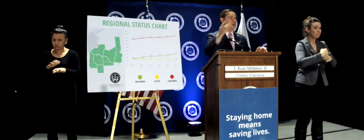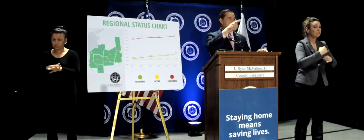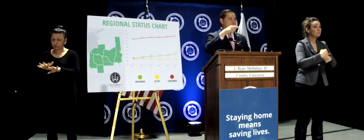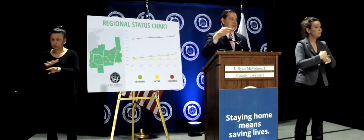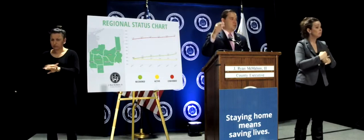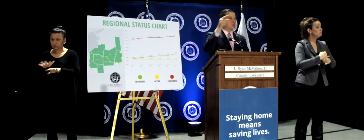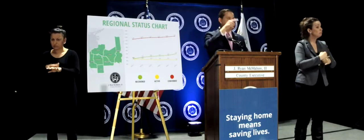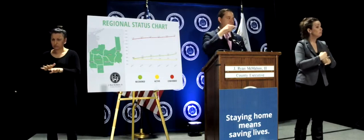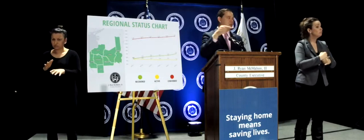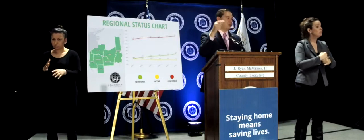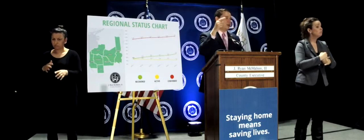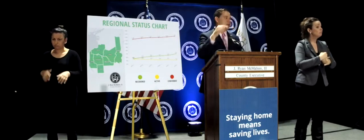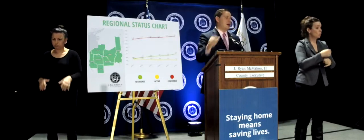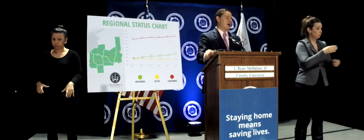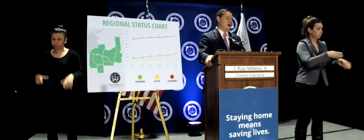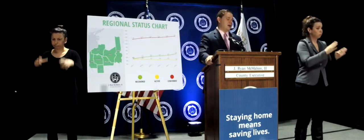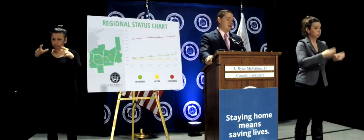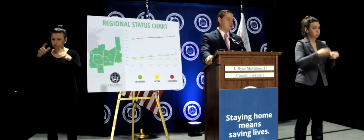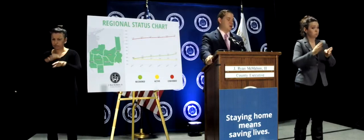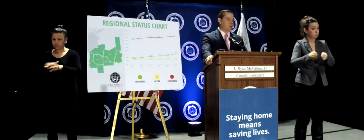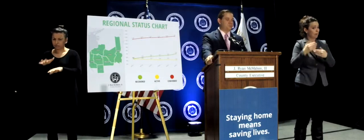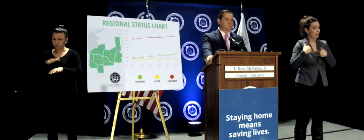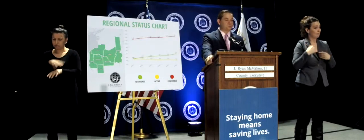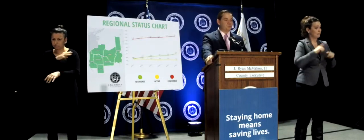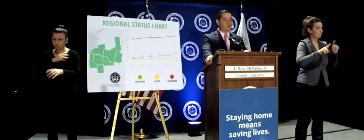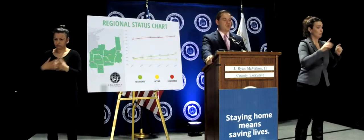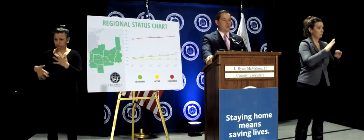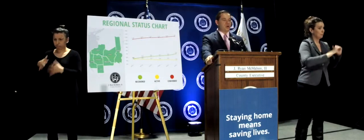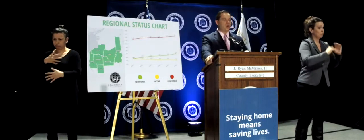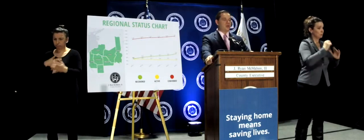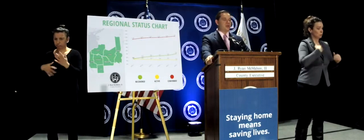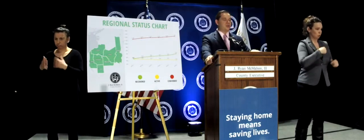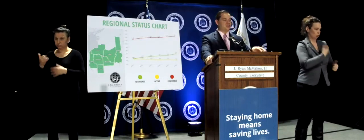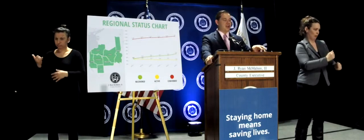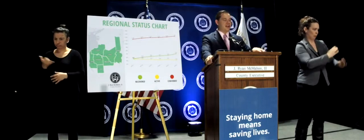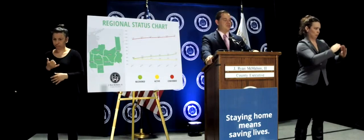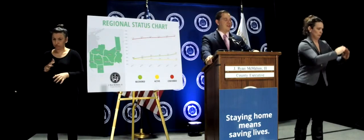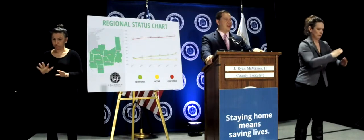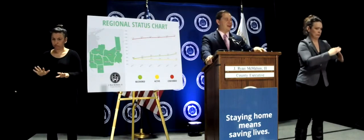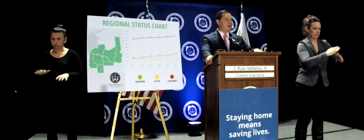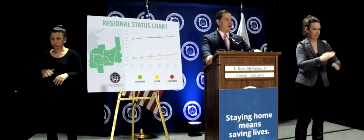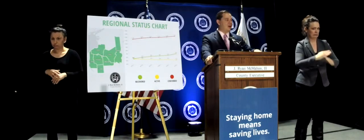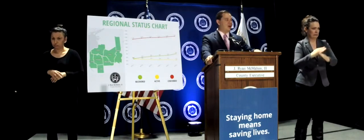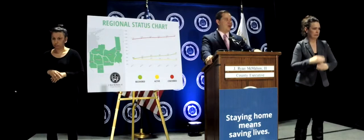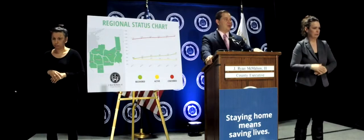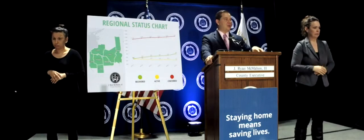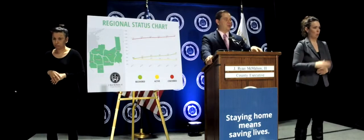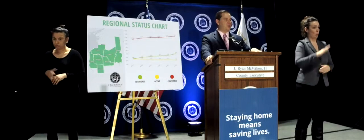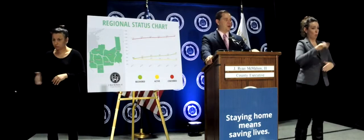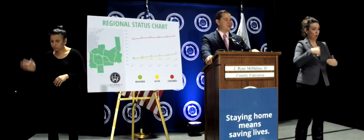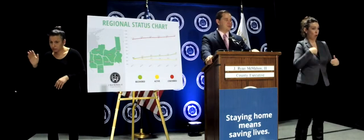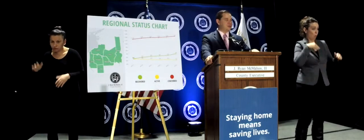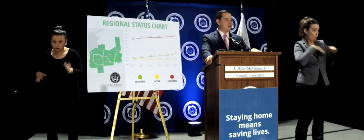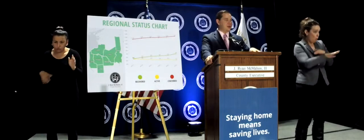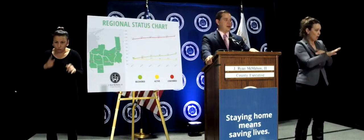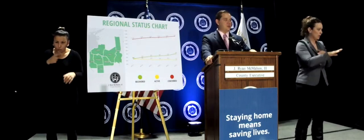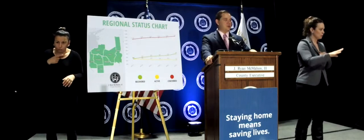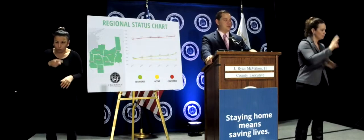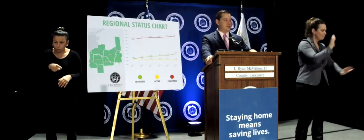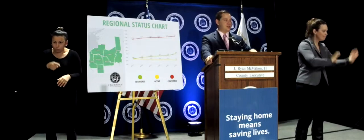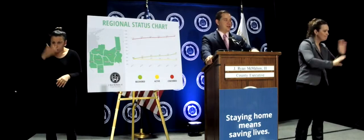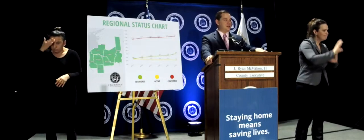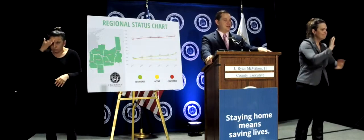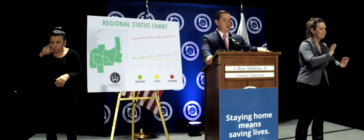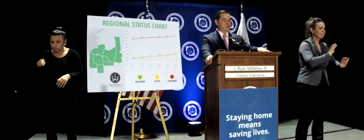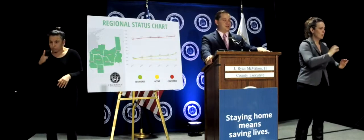or interacting with each other. And so we're going in there trying to find all the risk, anyone